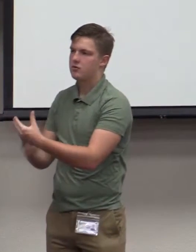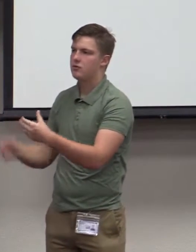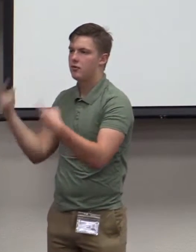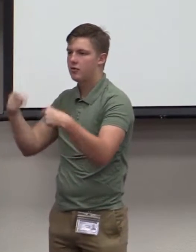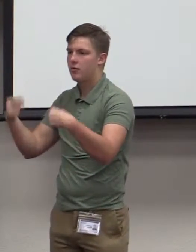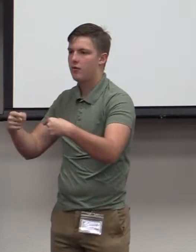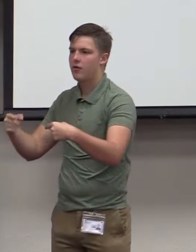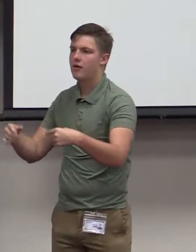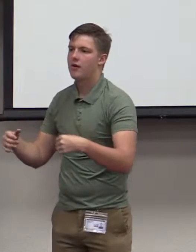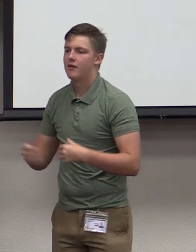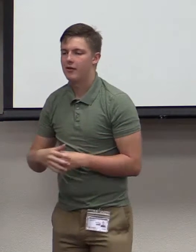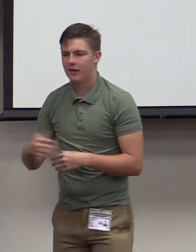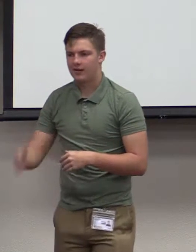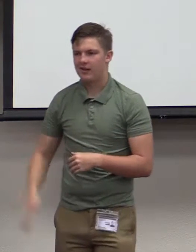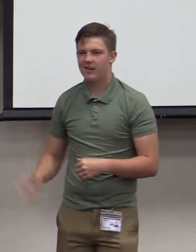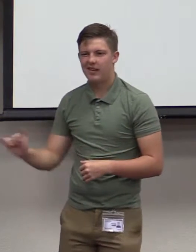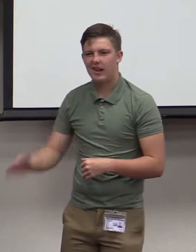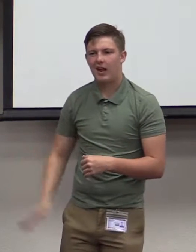ears.